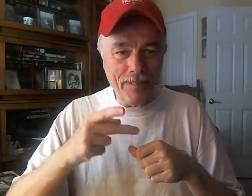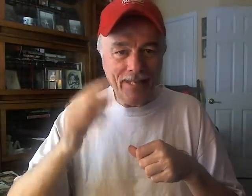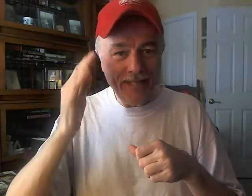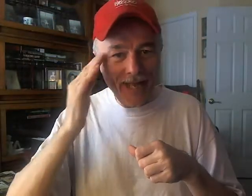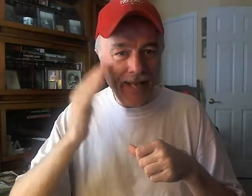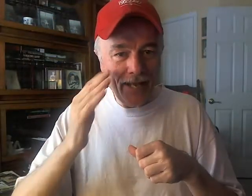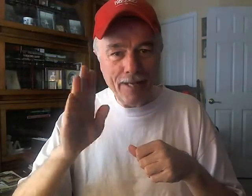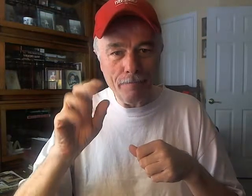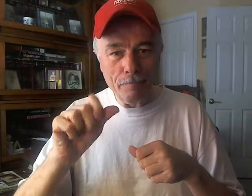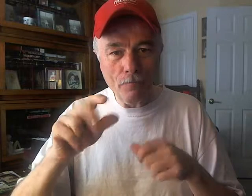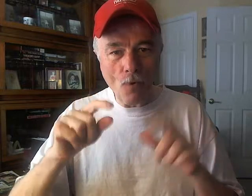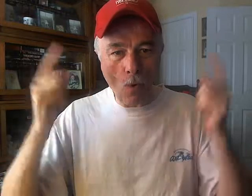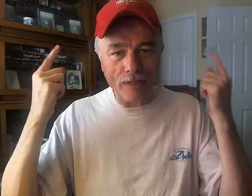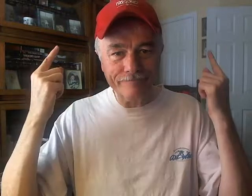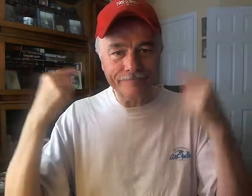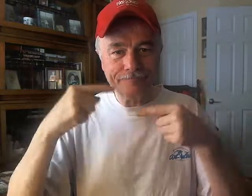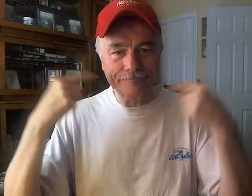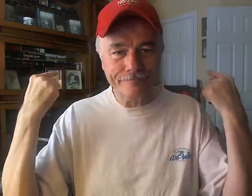pink boy.